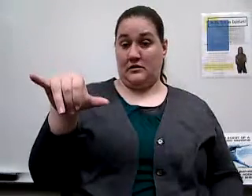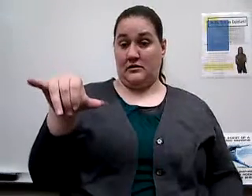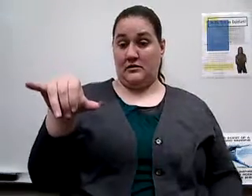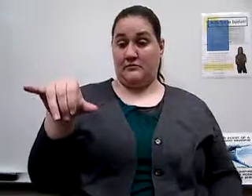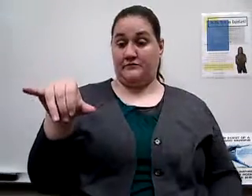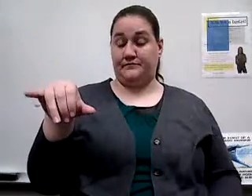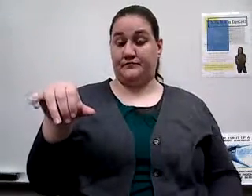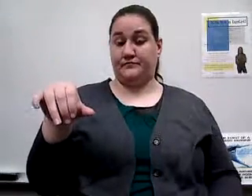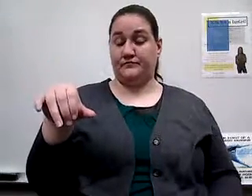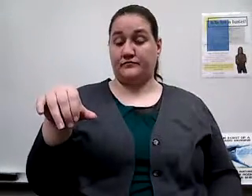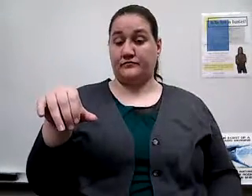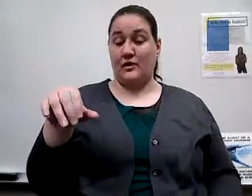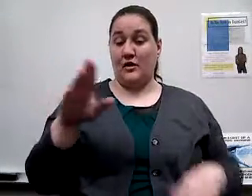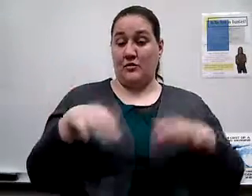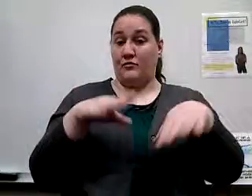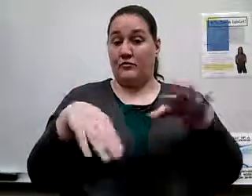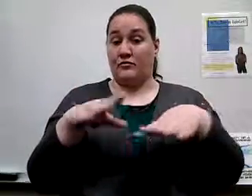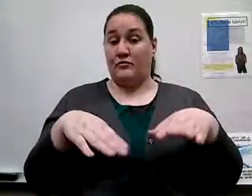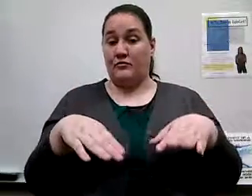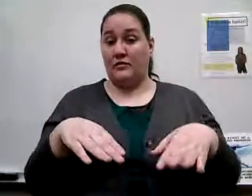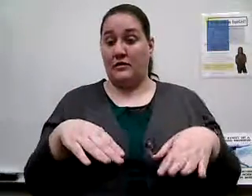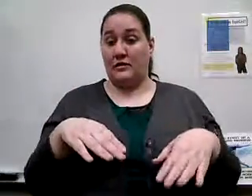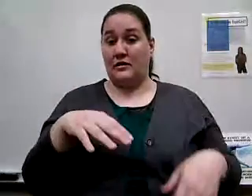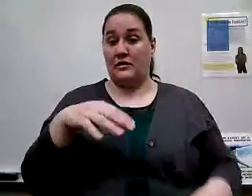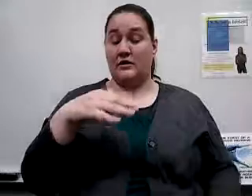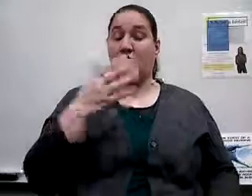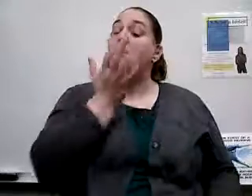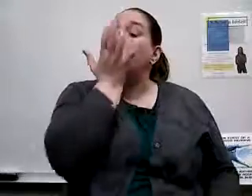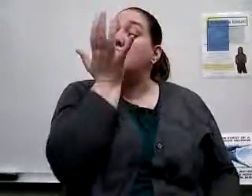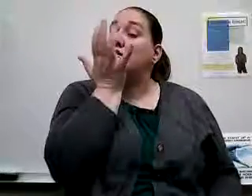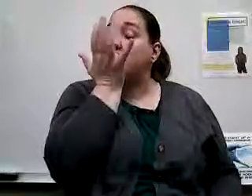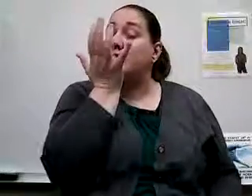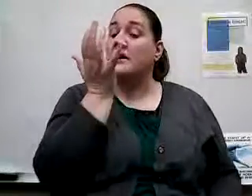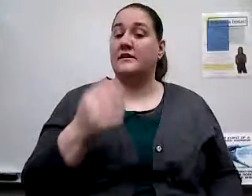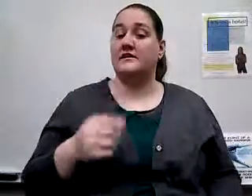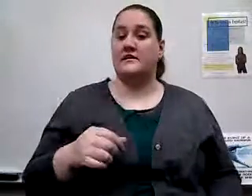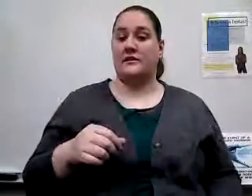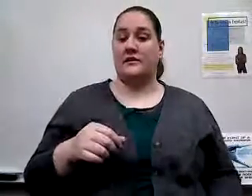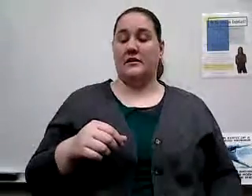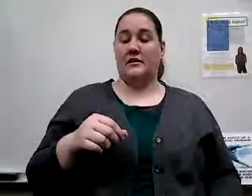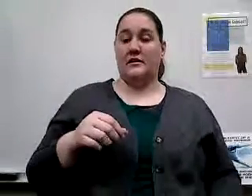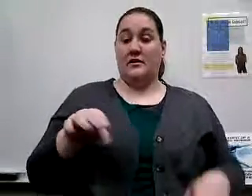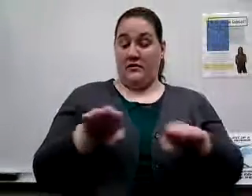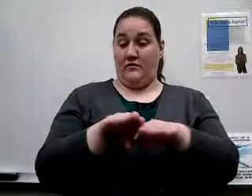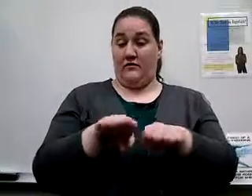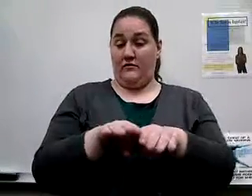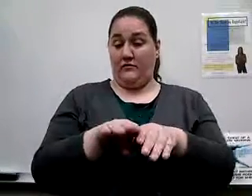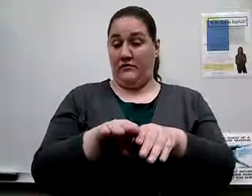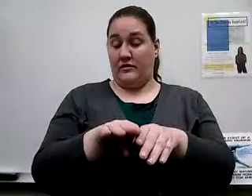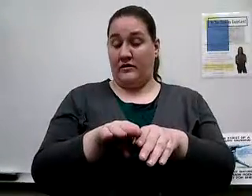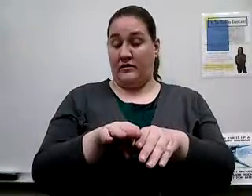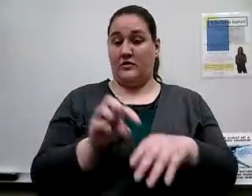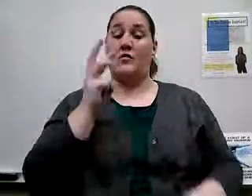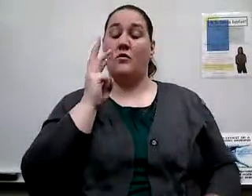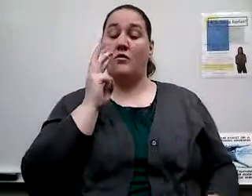go running barefoot through the grass in the morning, your feet might get wet. That's from dew or water that was